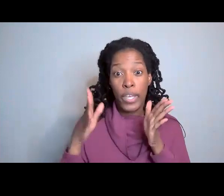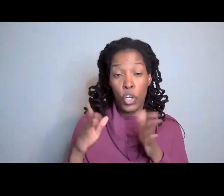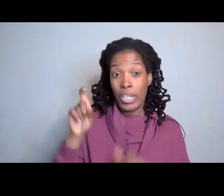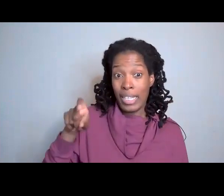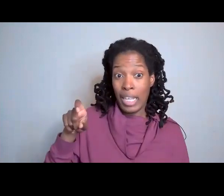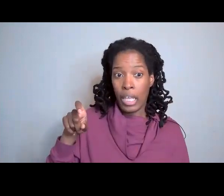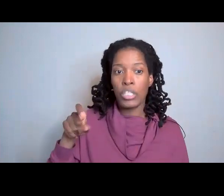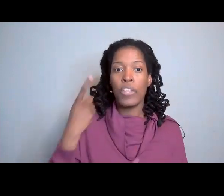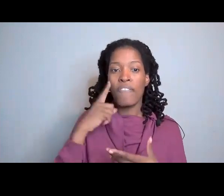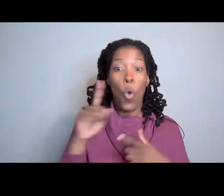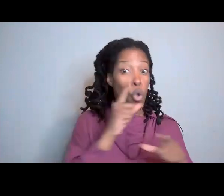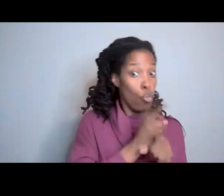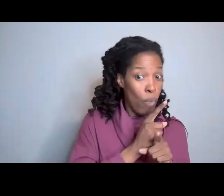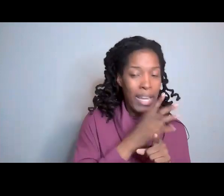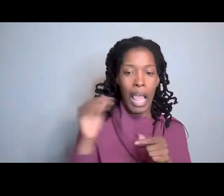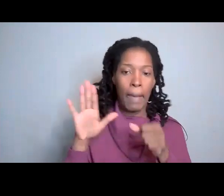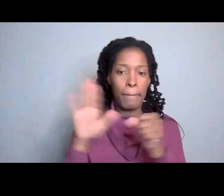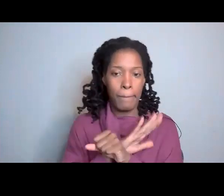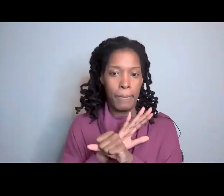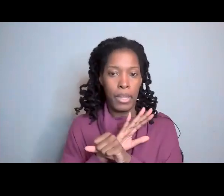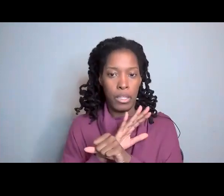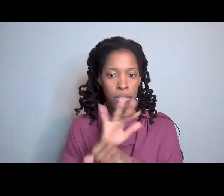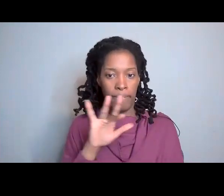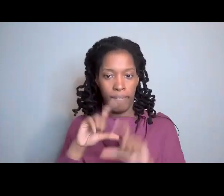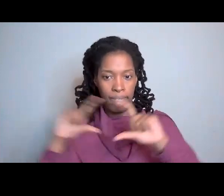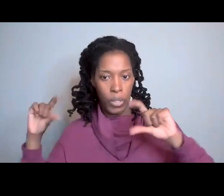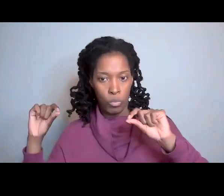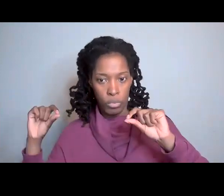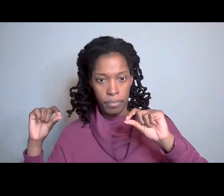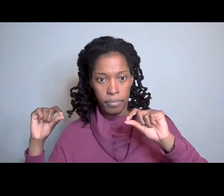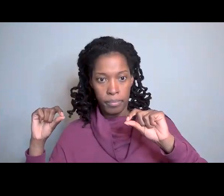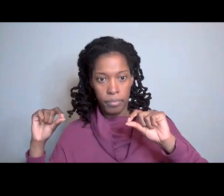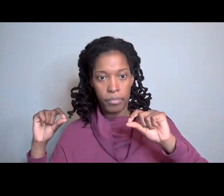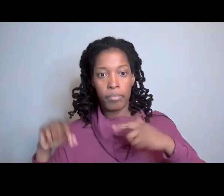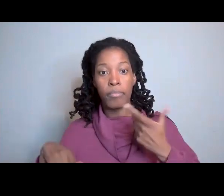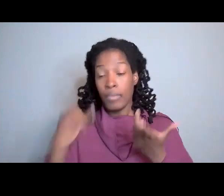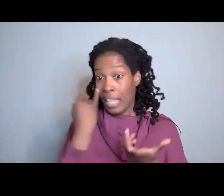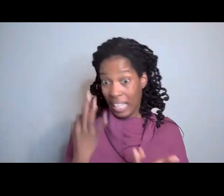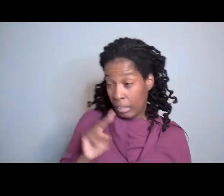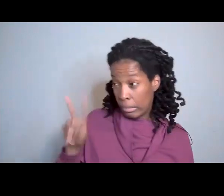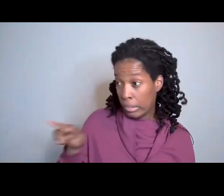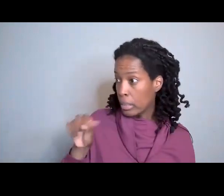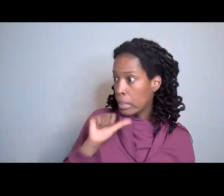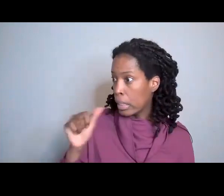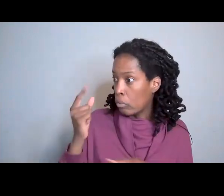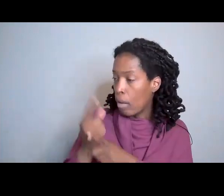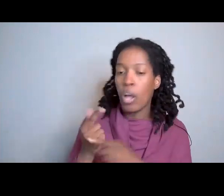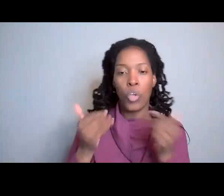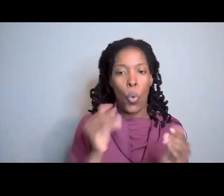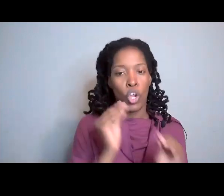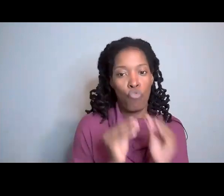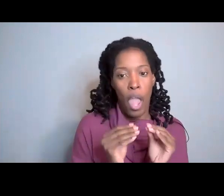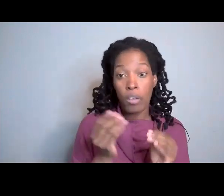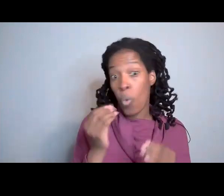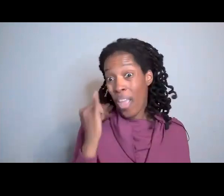complete field. So, and correct if it is not. So it might be empty. Next